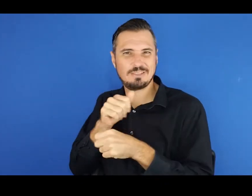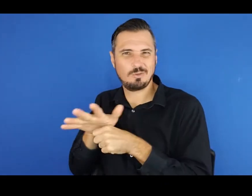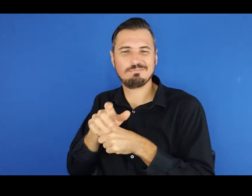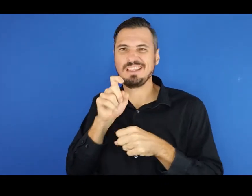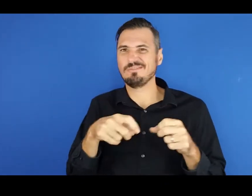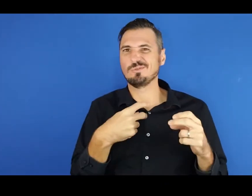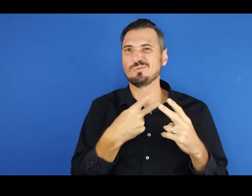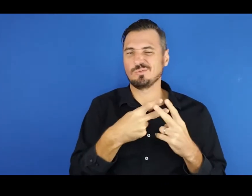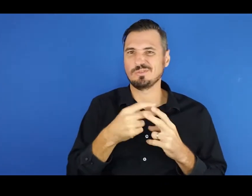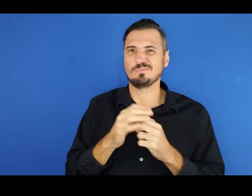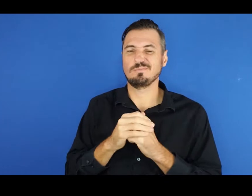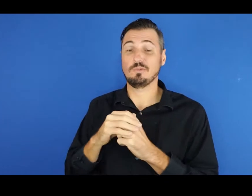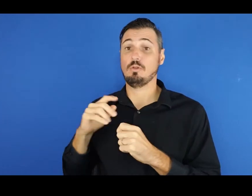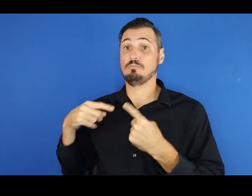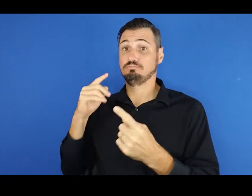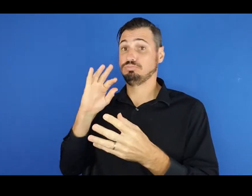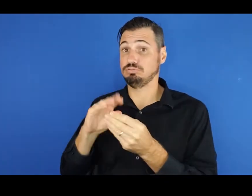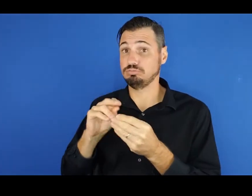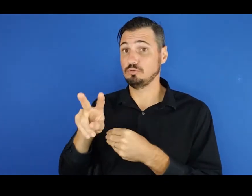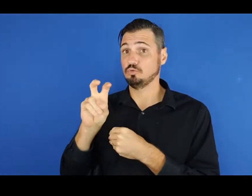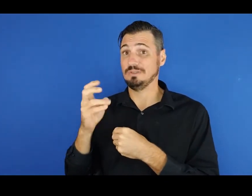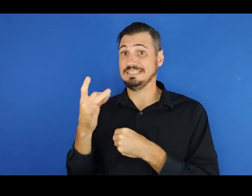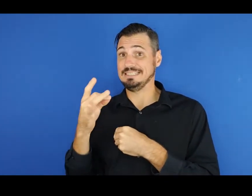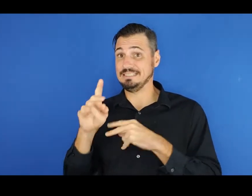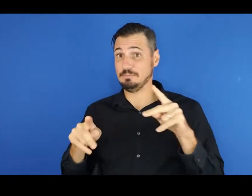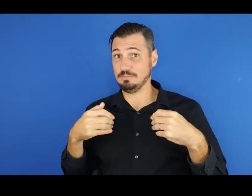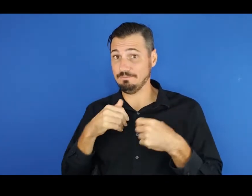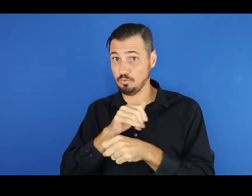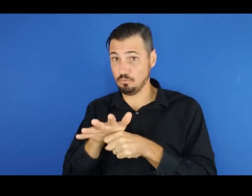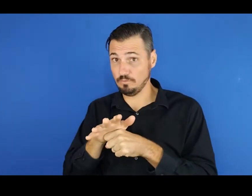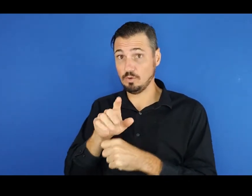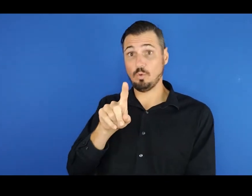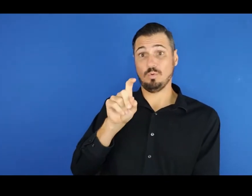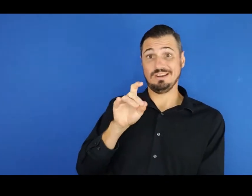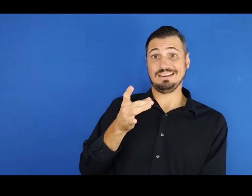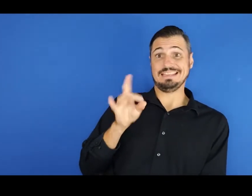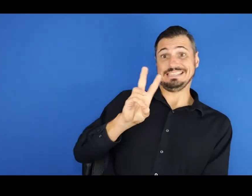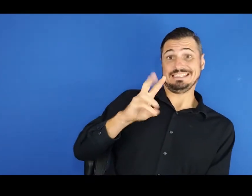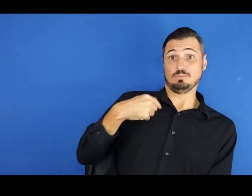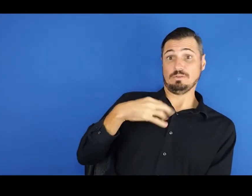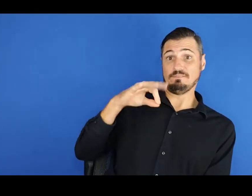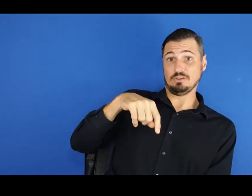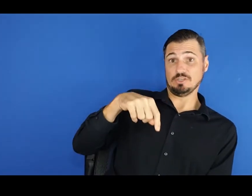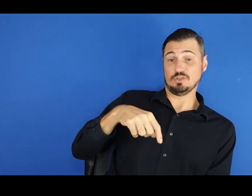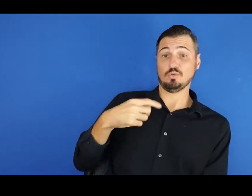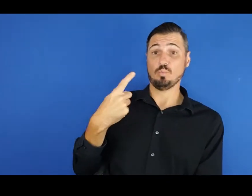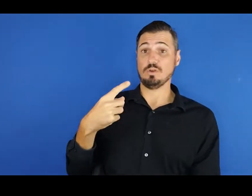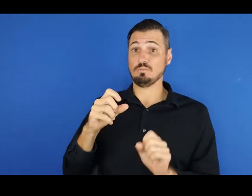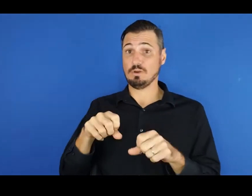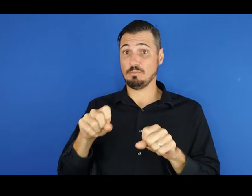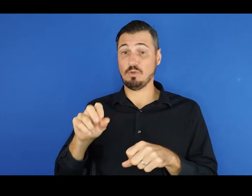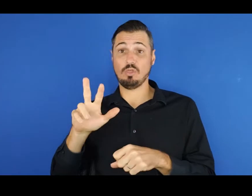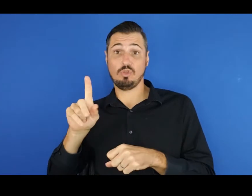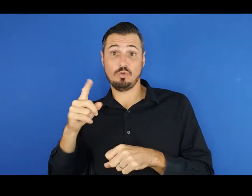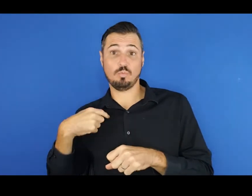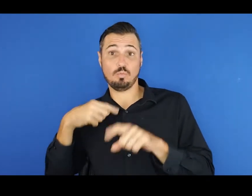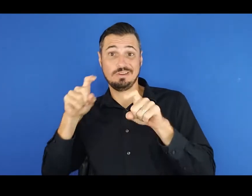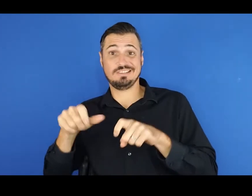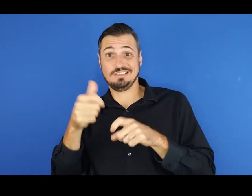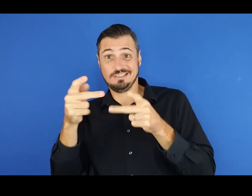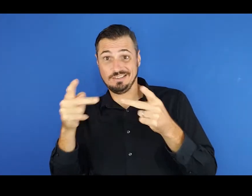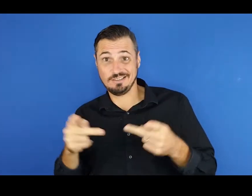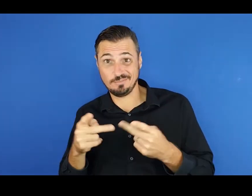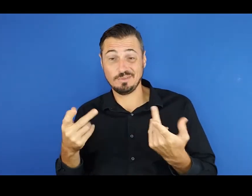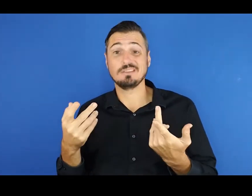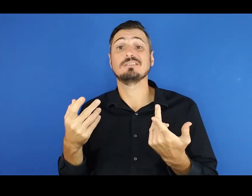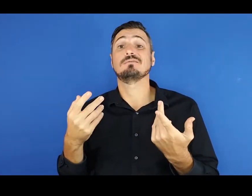is 218, including 186 confirmed locally, 1 probable, and 31 tested elsewhere but reported